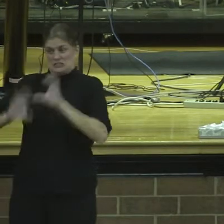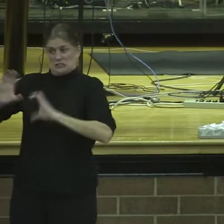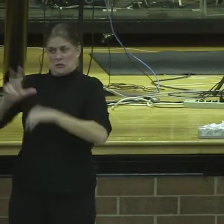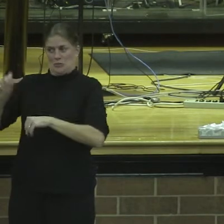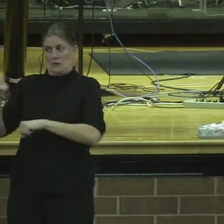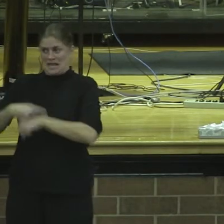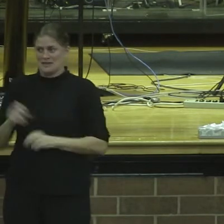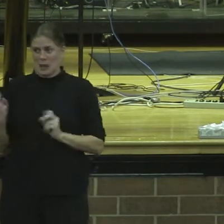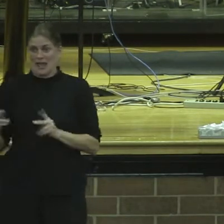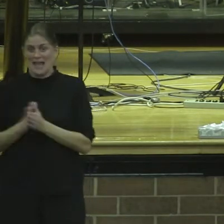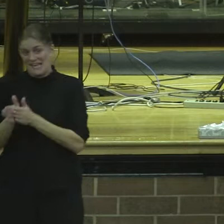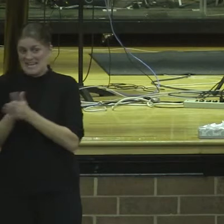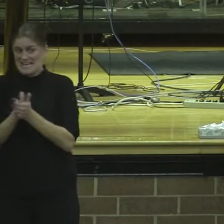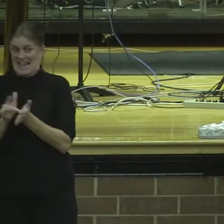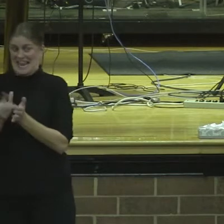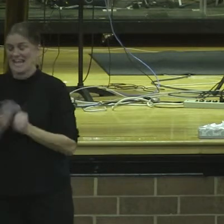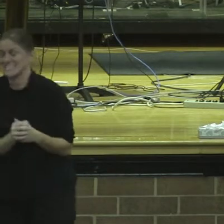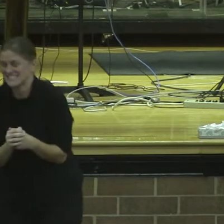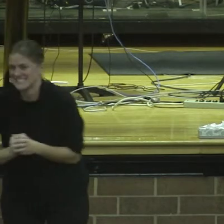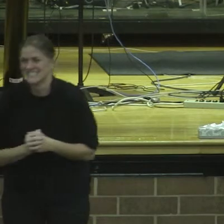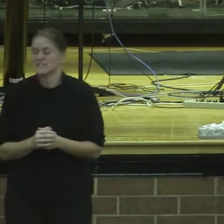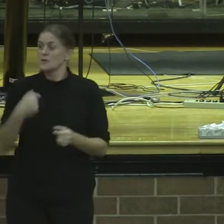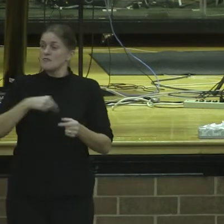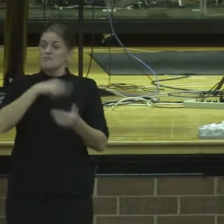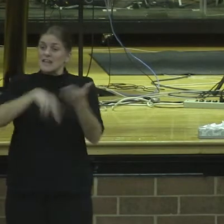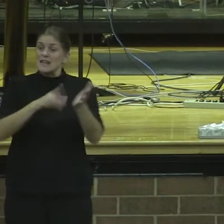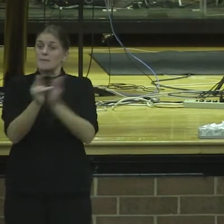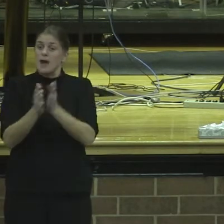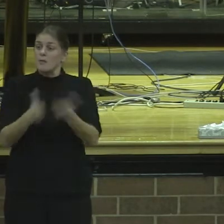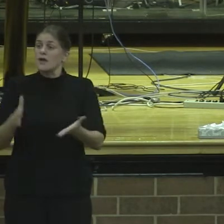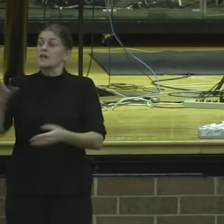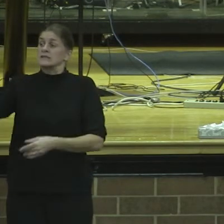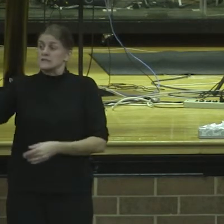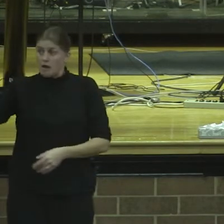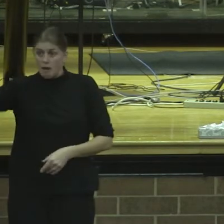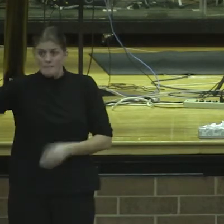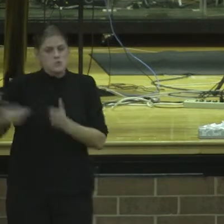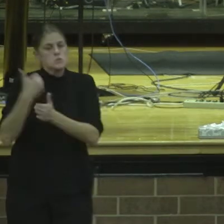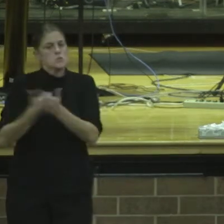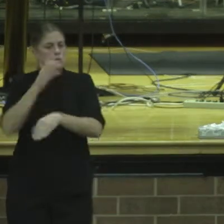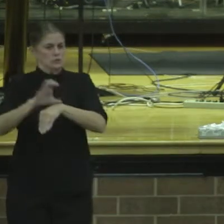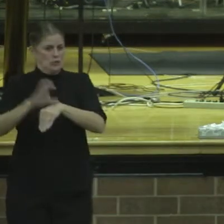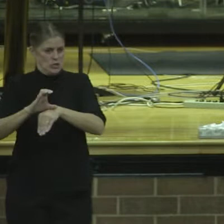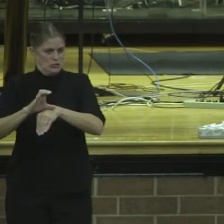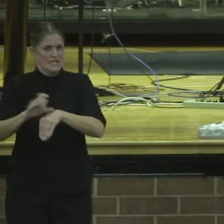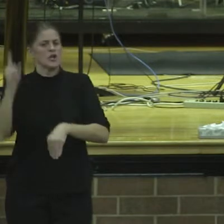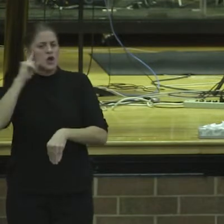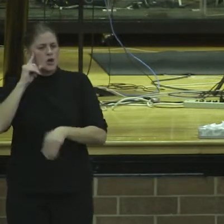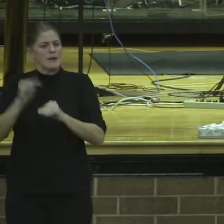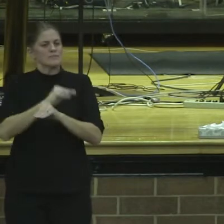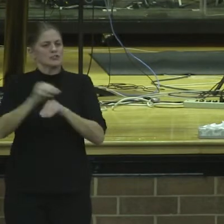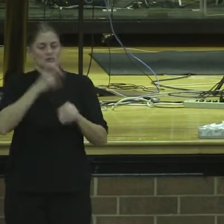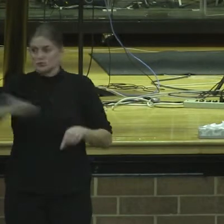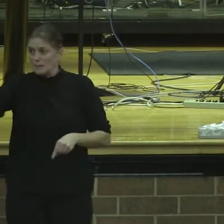So we were reading our Bible, and Tom, who was fairly new to the church, he had heard about the Samaritan's Purse mission trip going down to